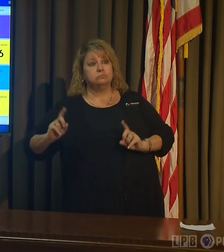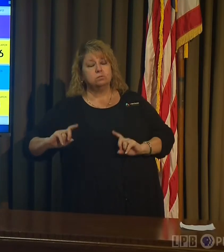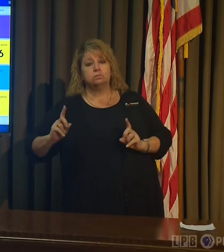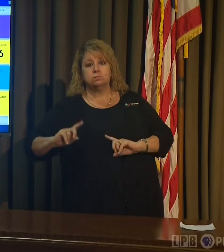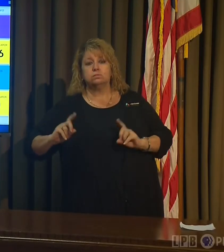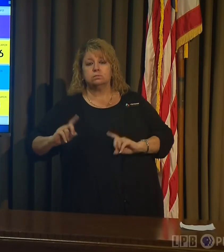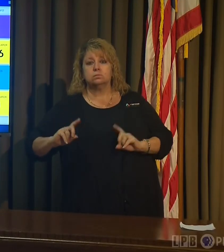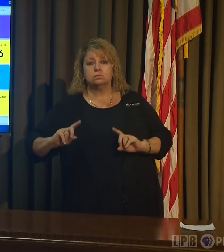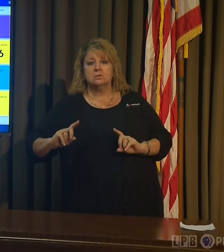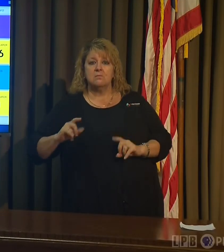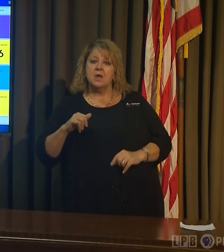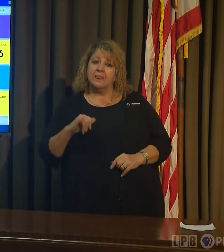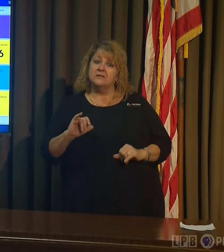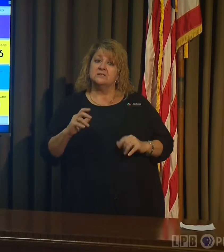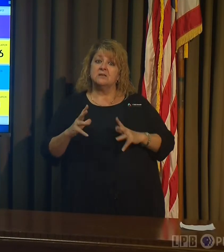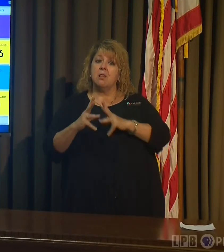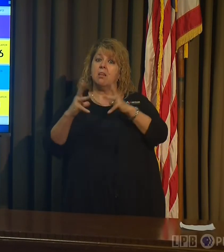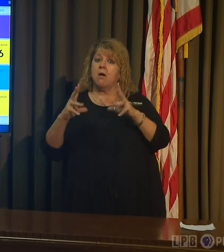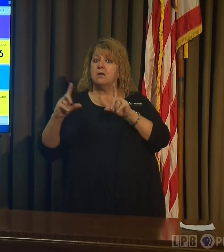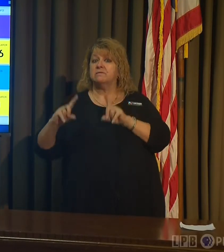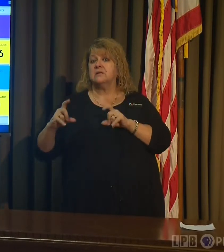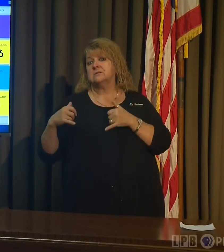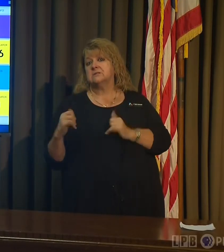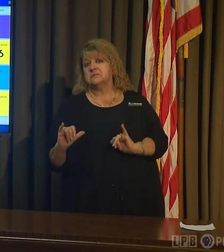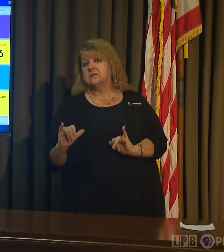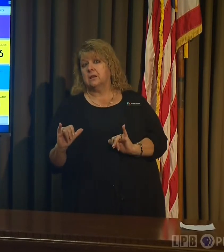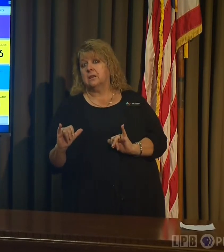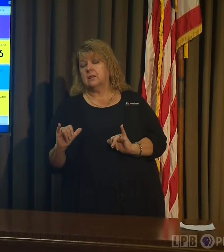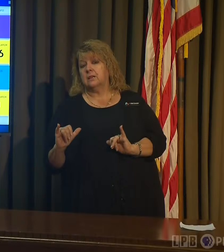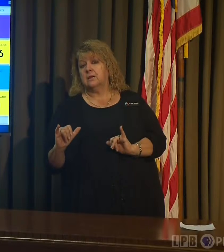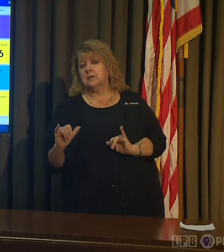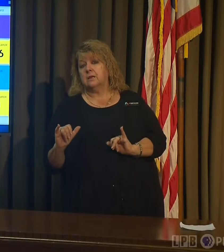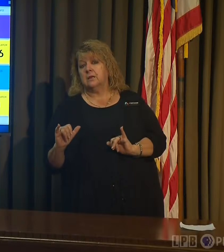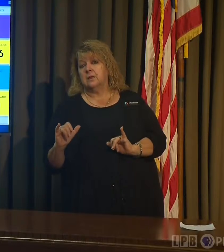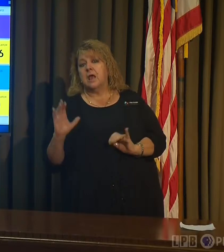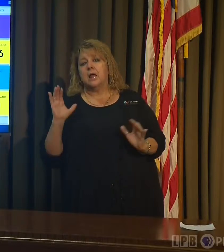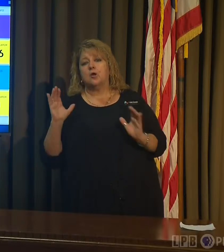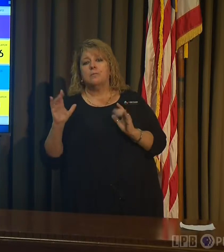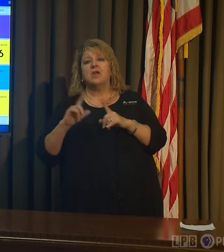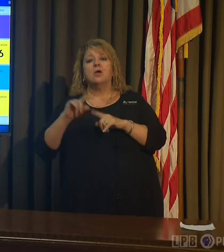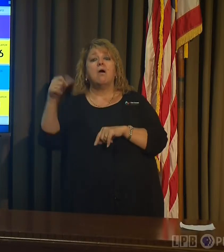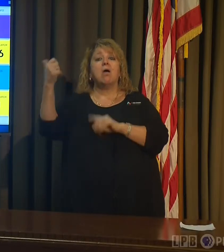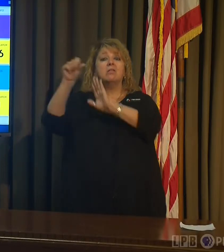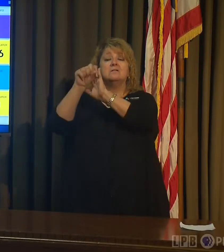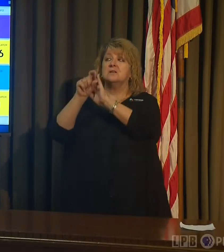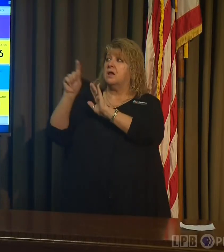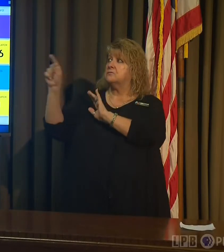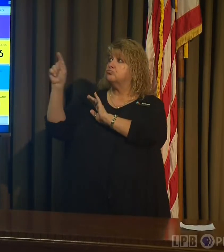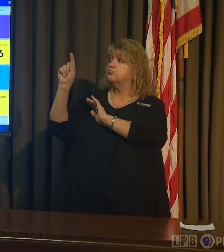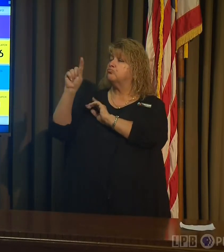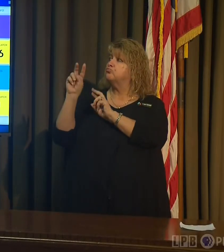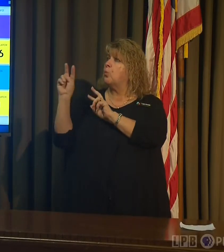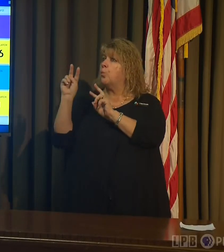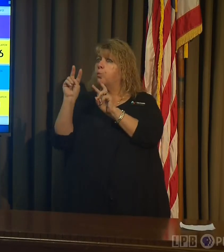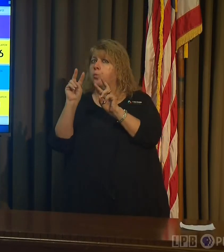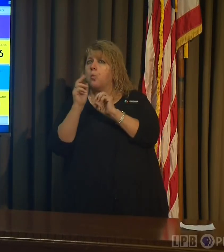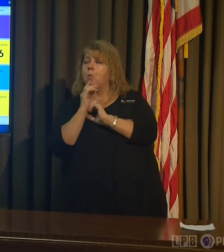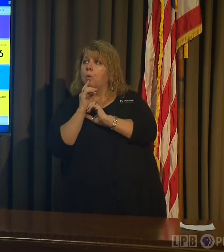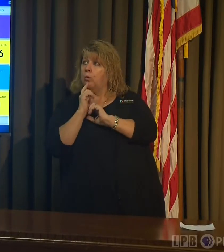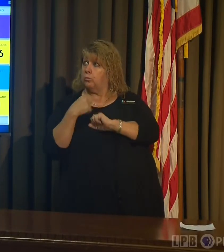forth, but it's still a robust amount of testing, especially relative to other states neighboring